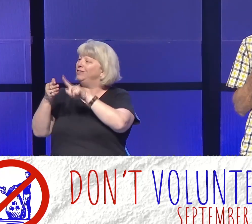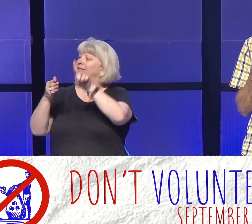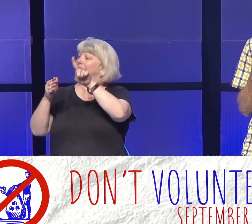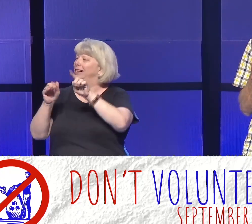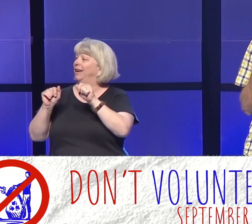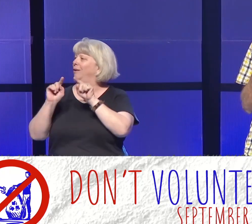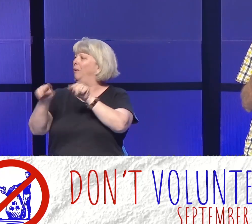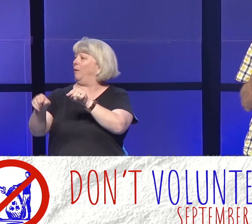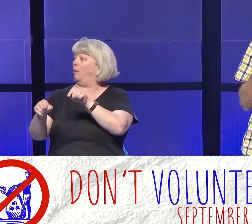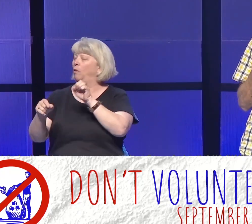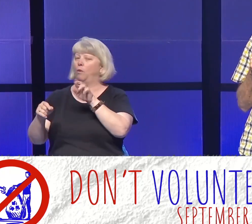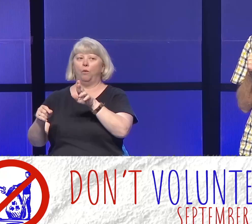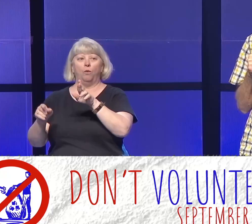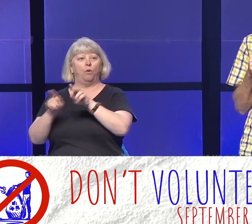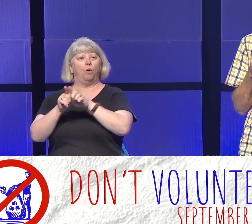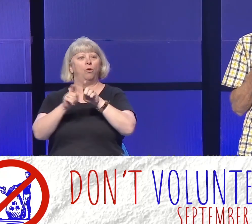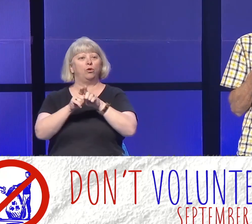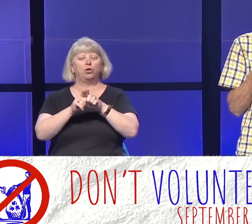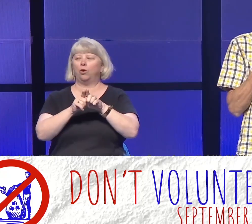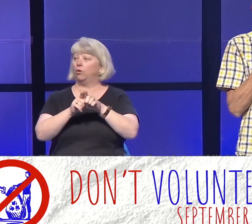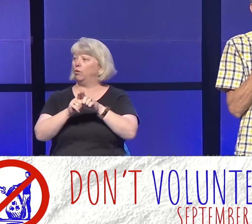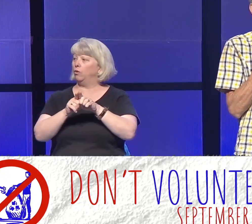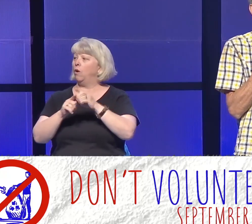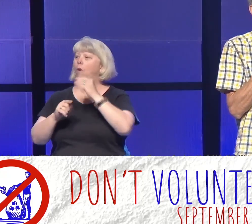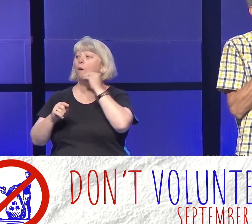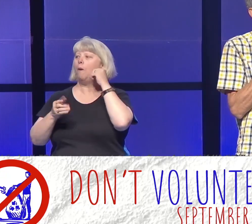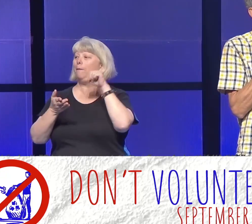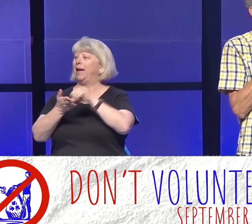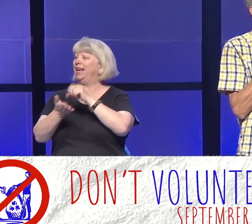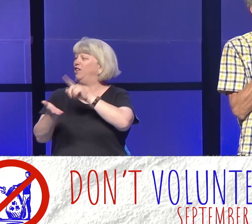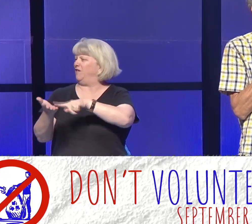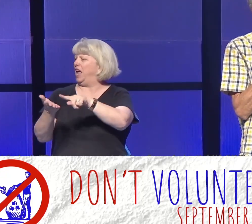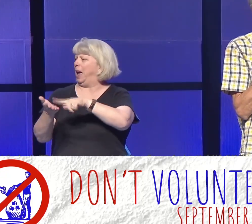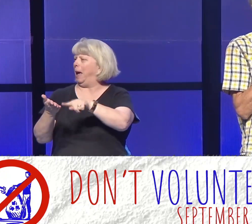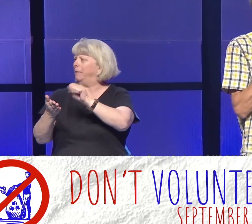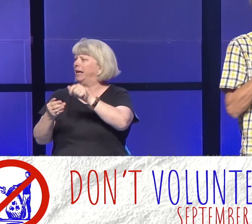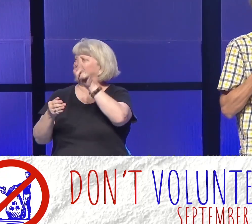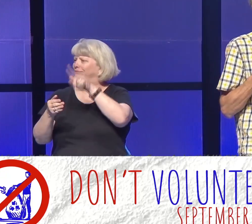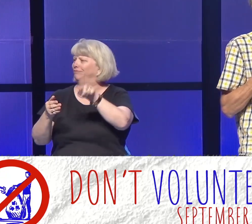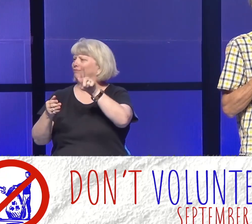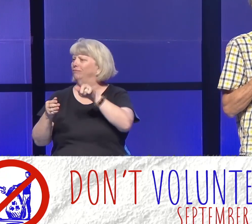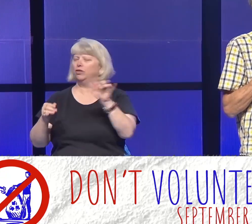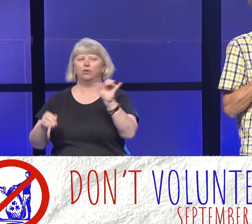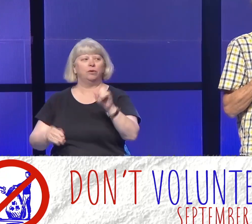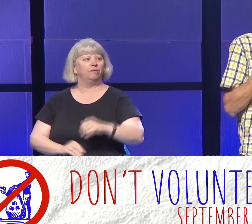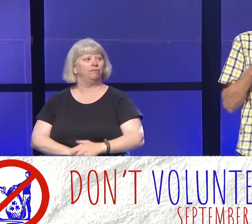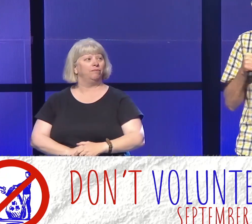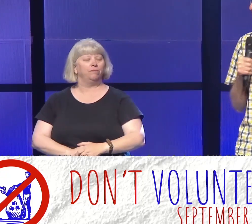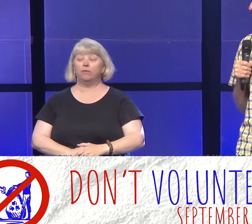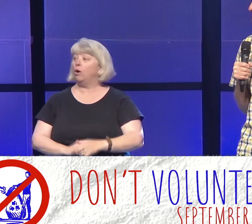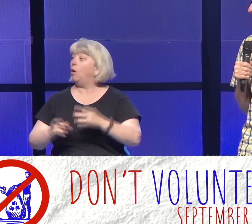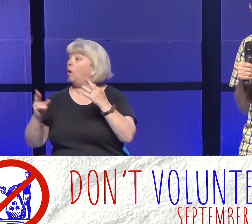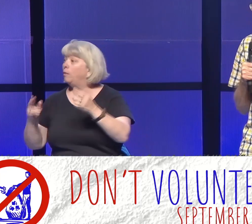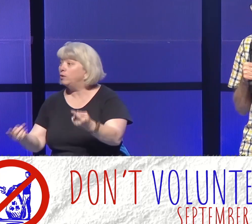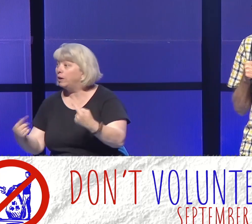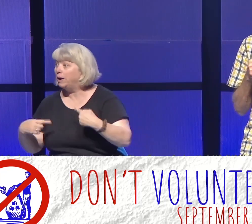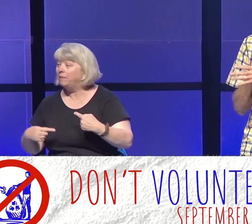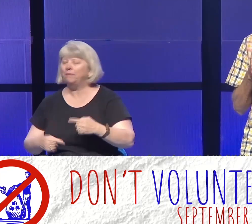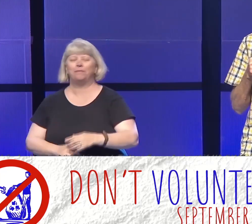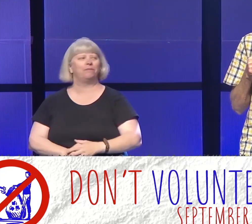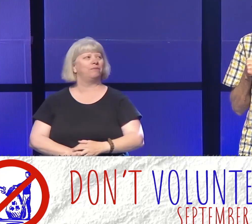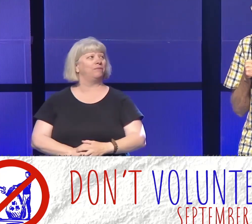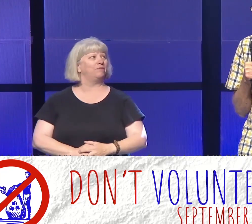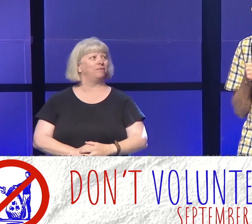or there's a spot in the homepage of the app where you can sign up to come to that. So I hope that you'll come